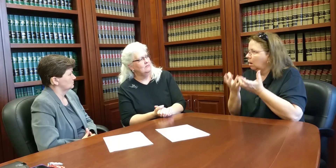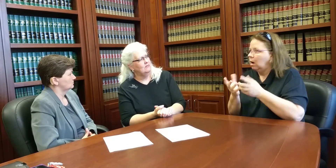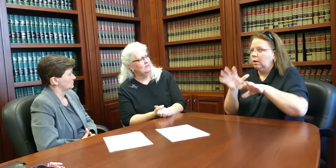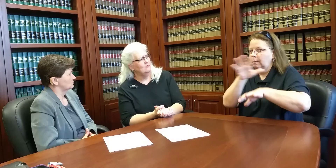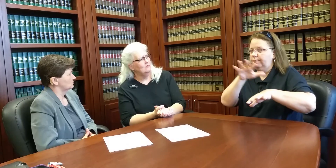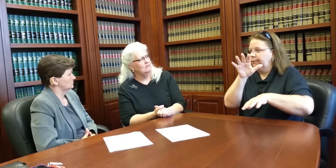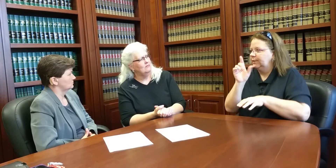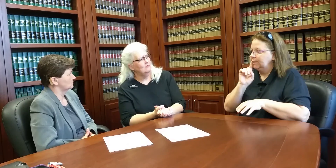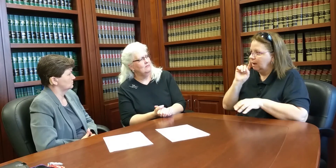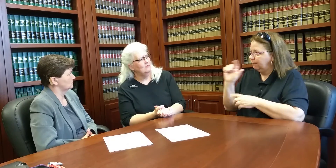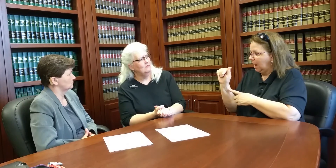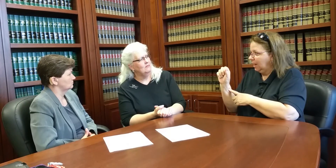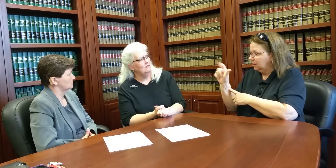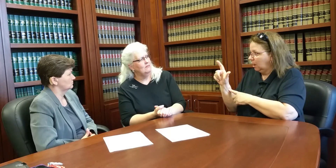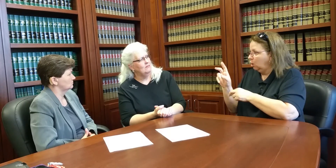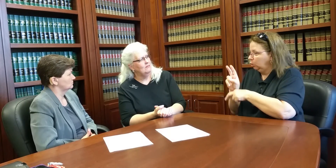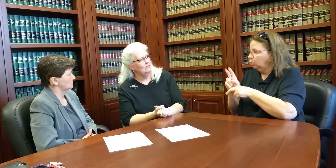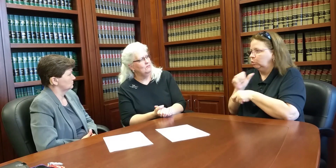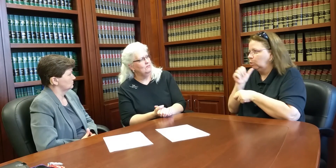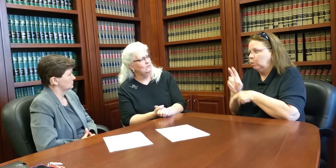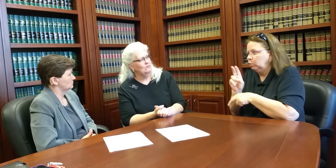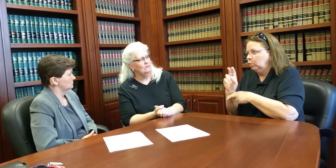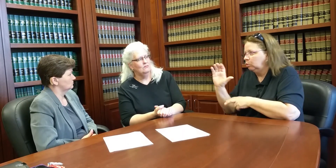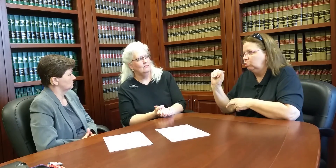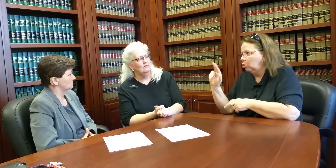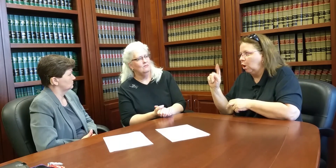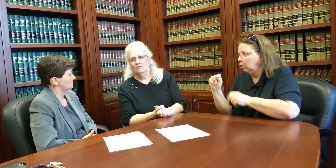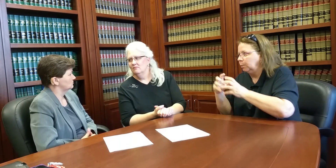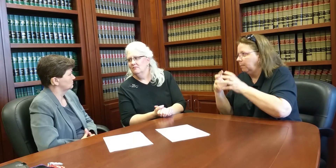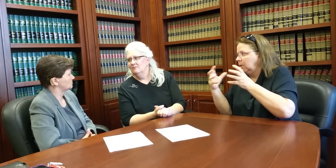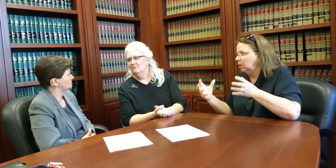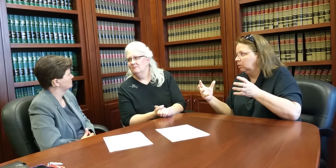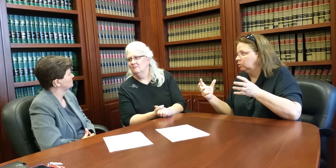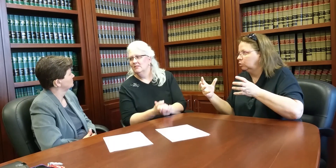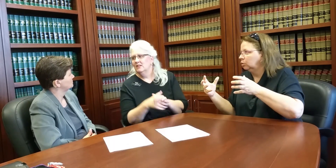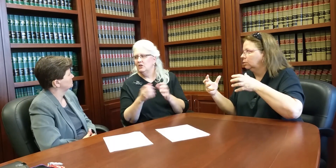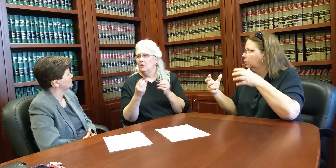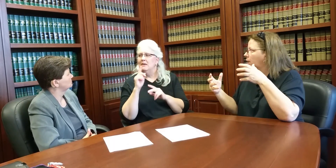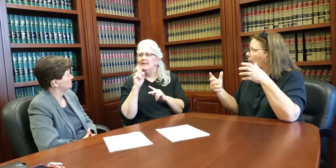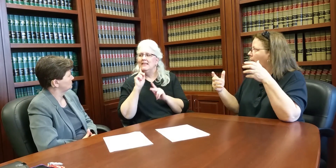Lord, that's how this is doing. It was called from us.